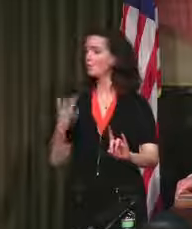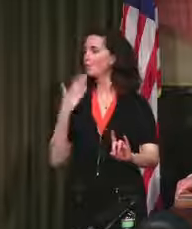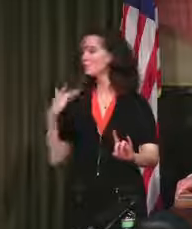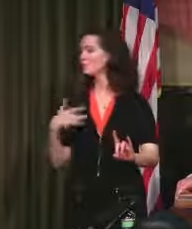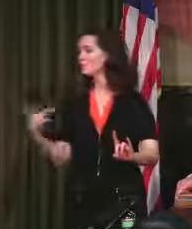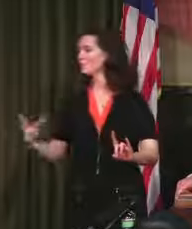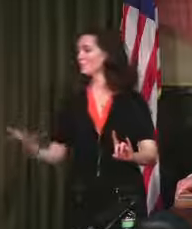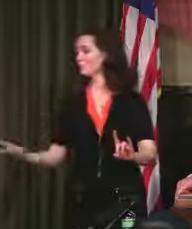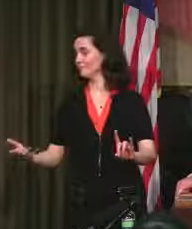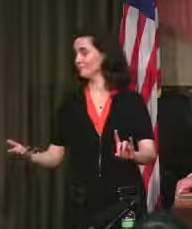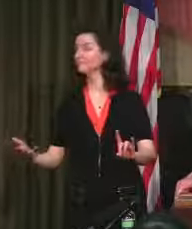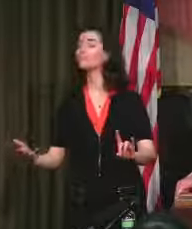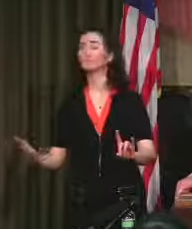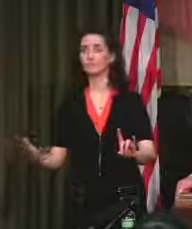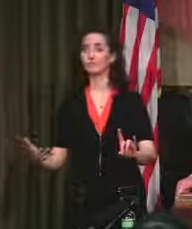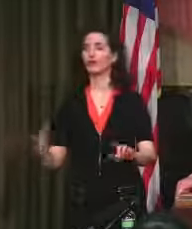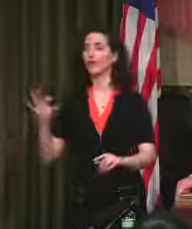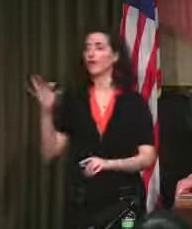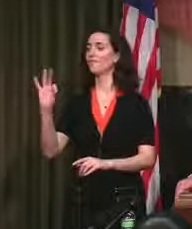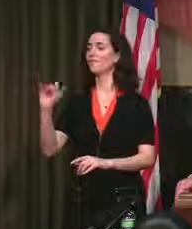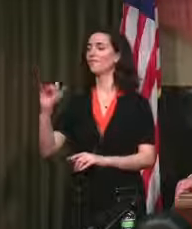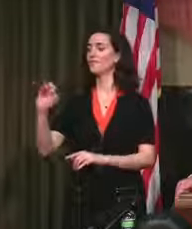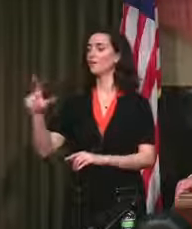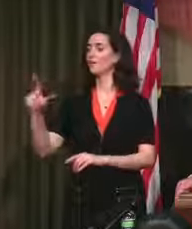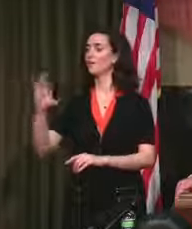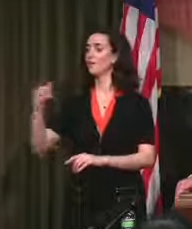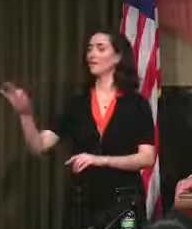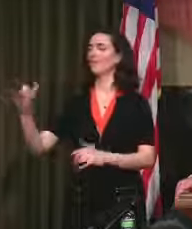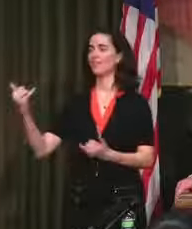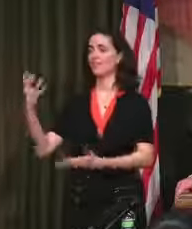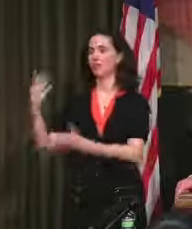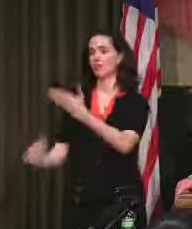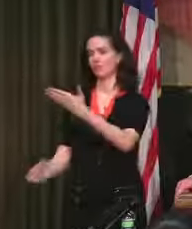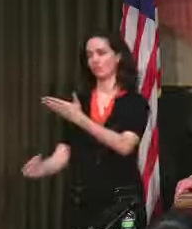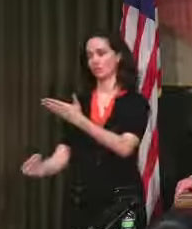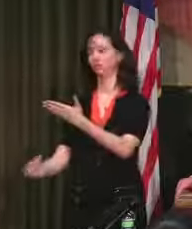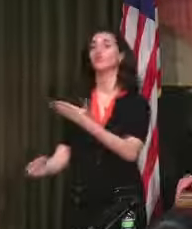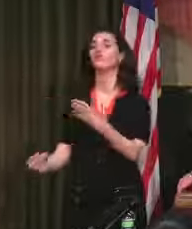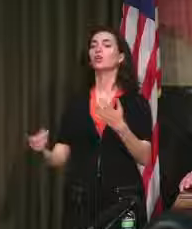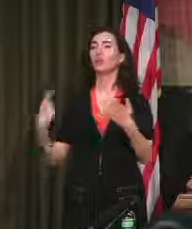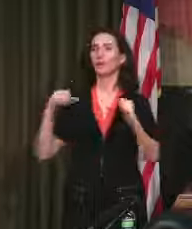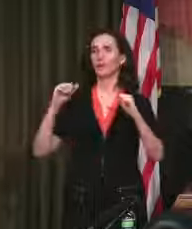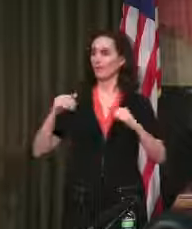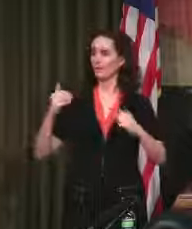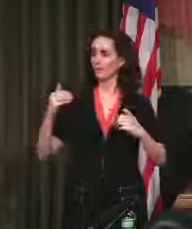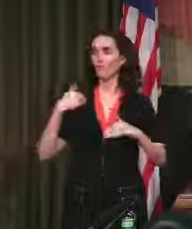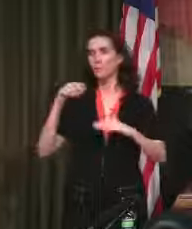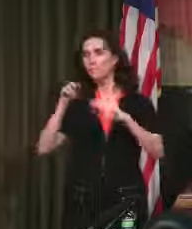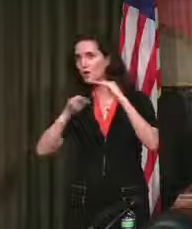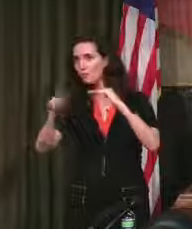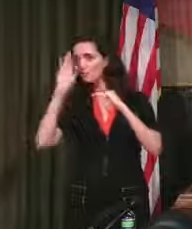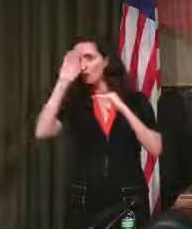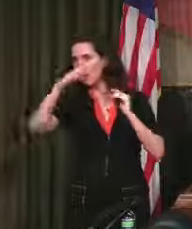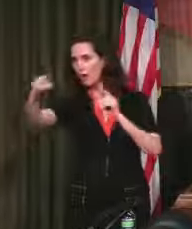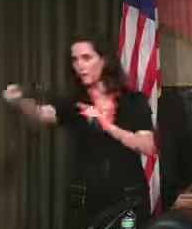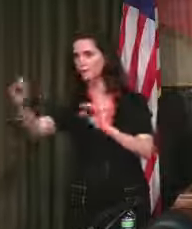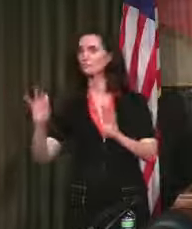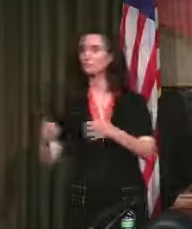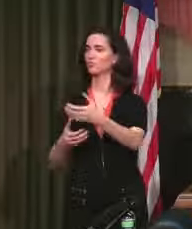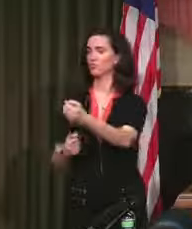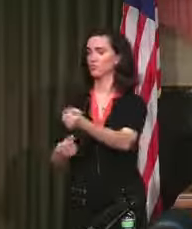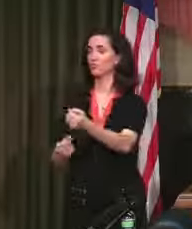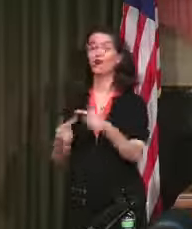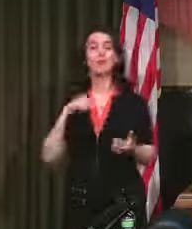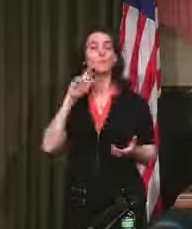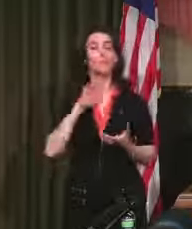is that fiscal cliff is now gone. And we have predictability ahead of us. And I believe more